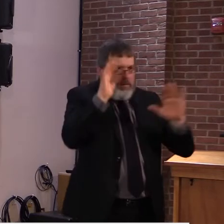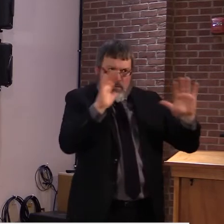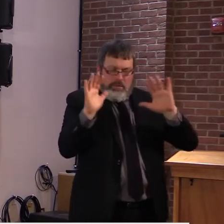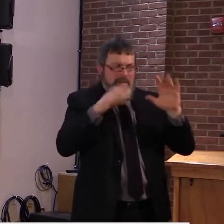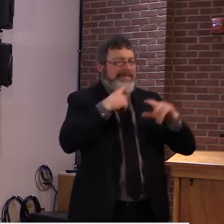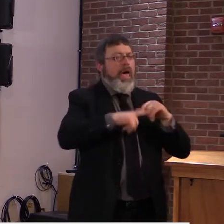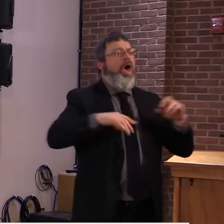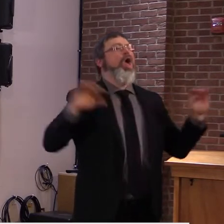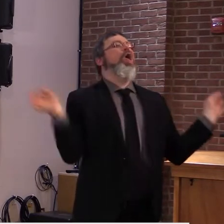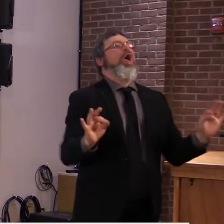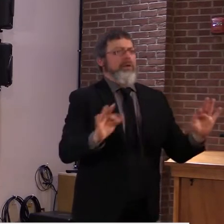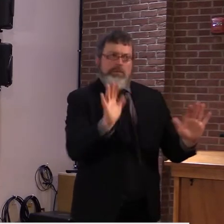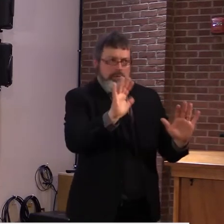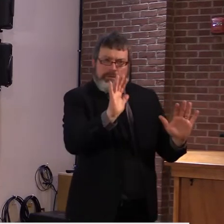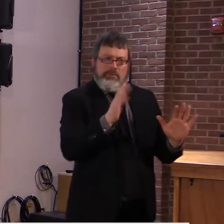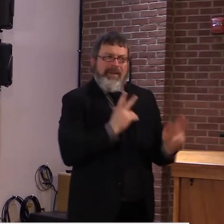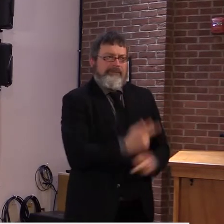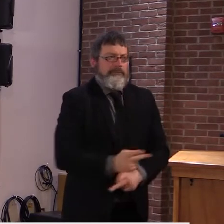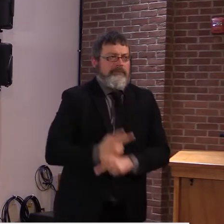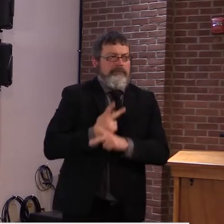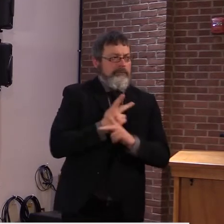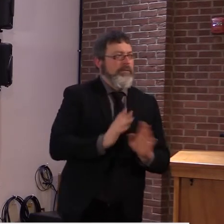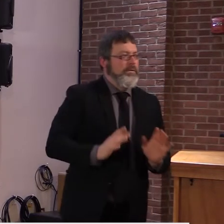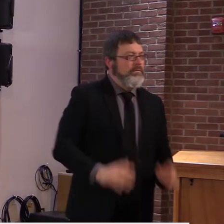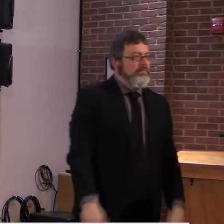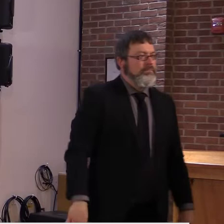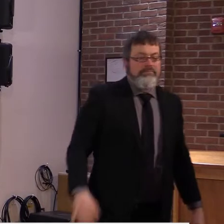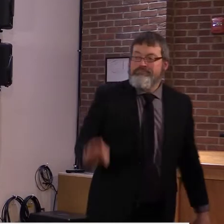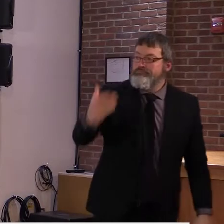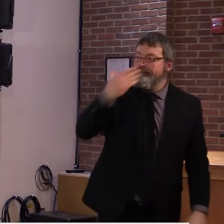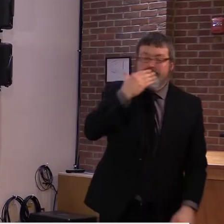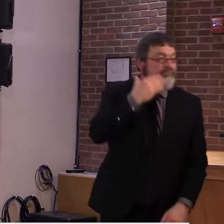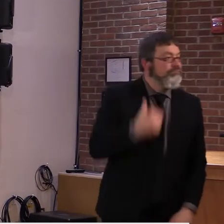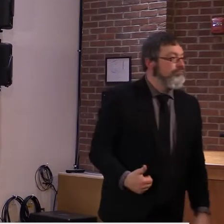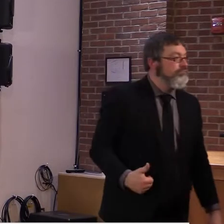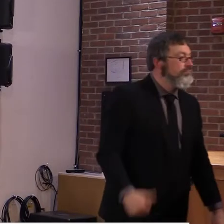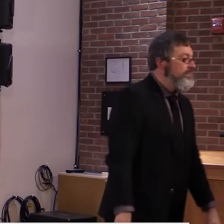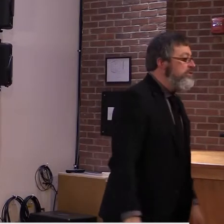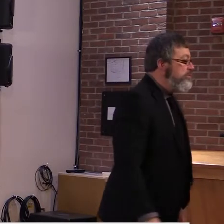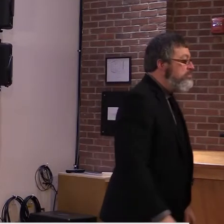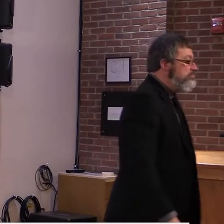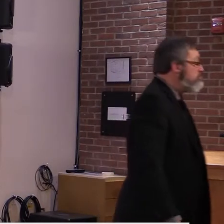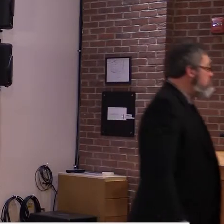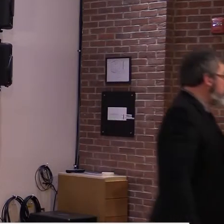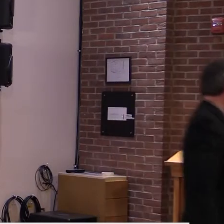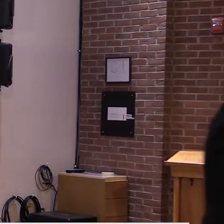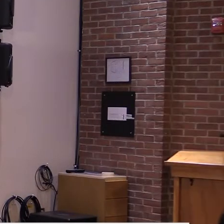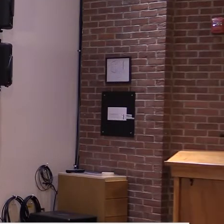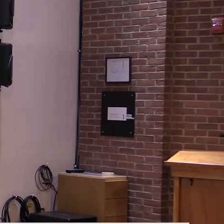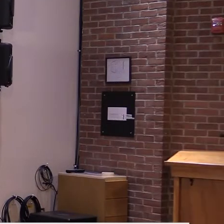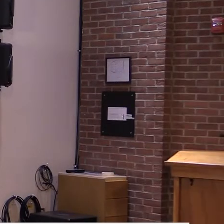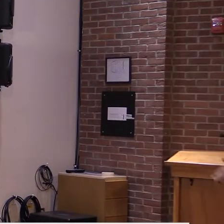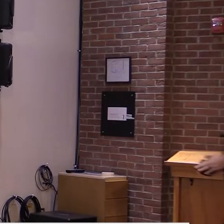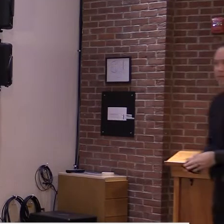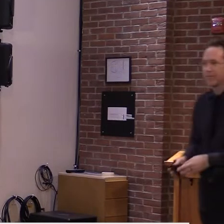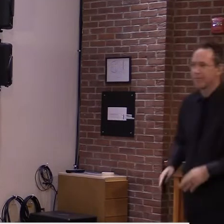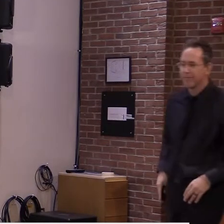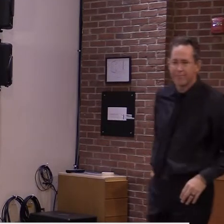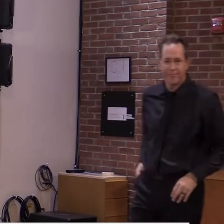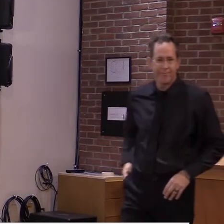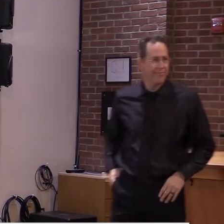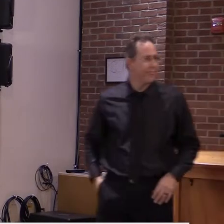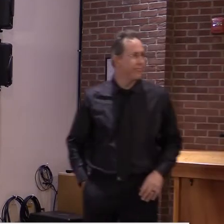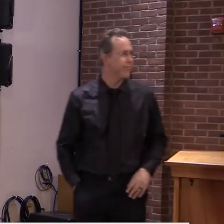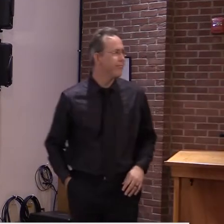Okay, thank you very much. Sorry, and I believe Aaron, did you want to? I was just going to add as